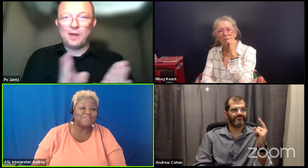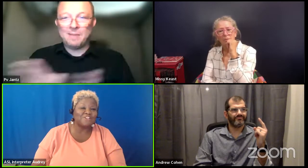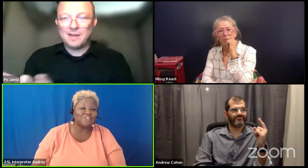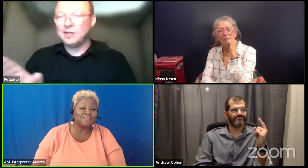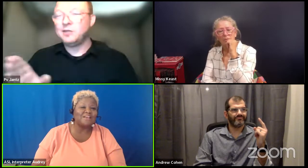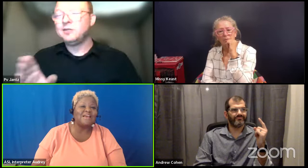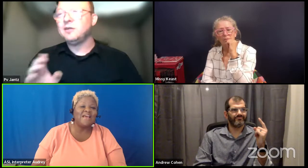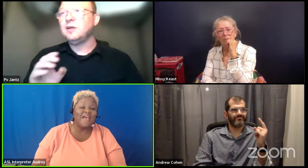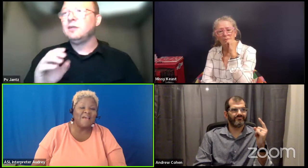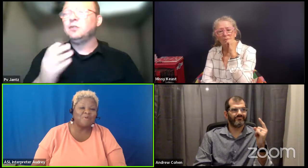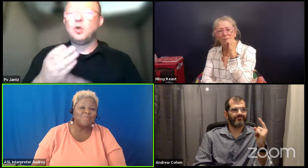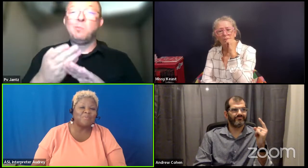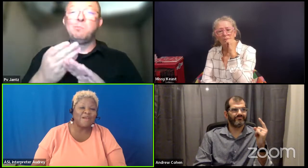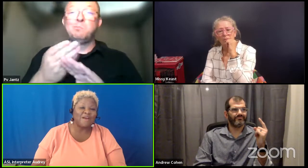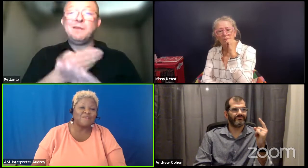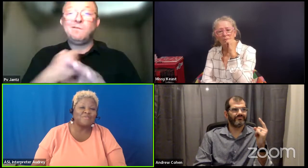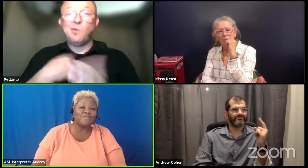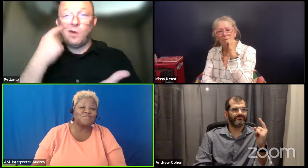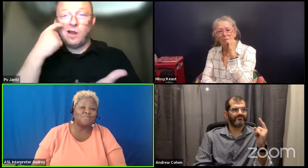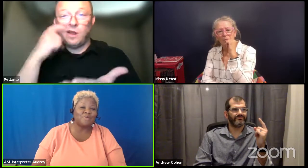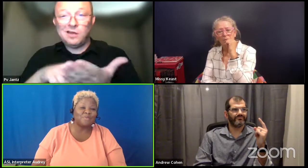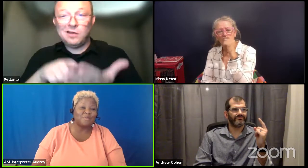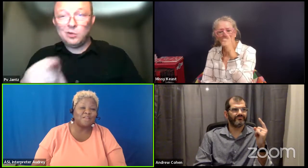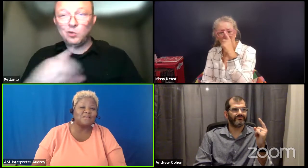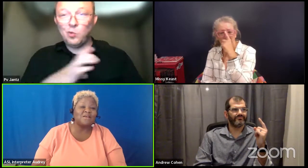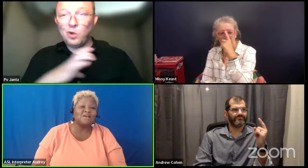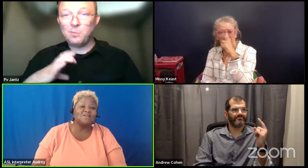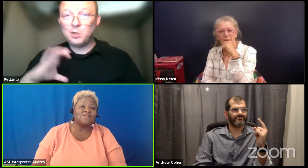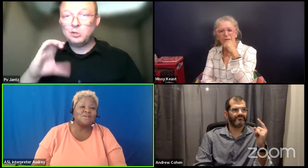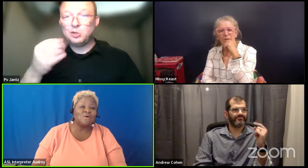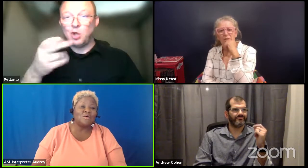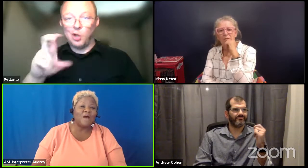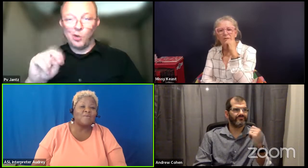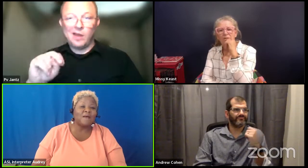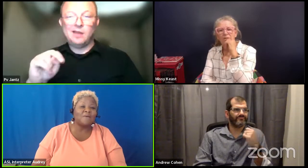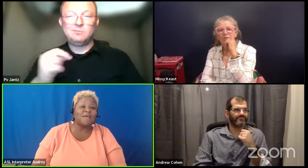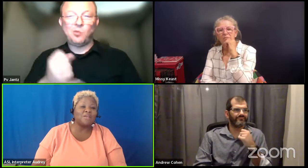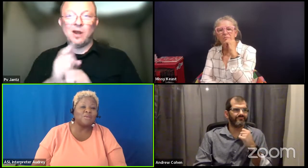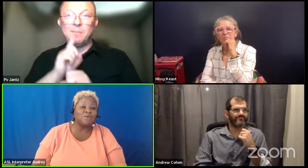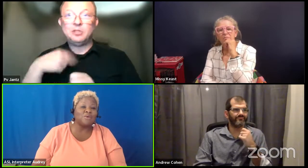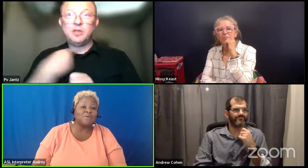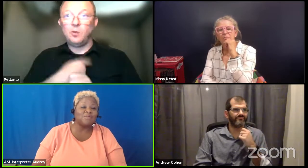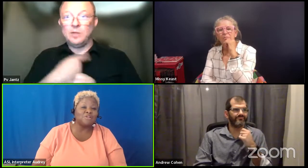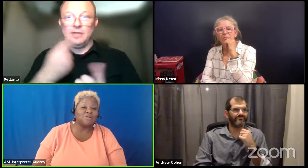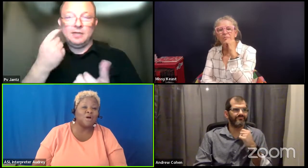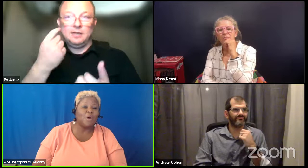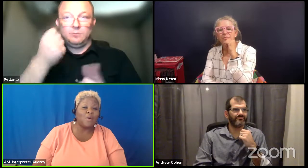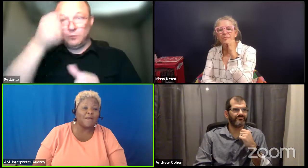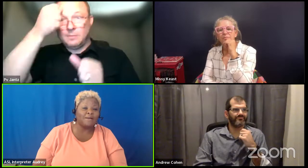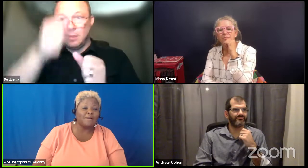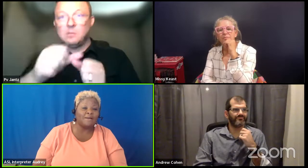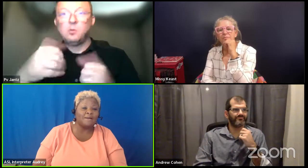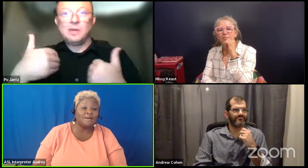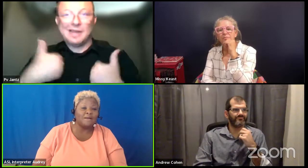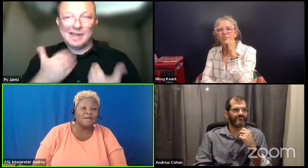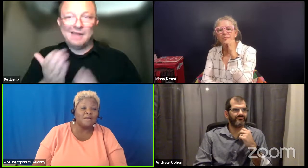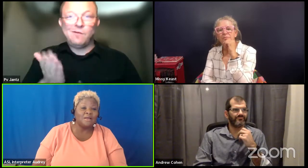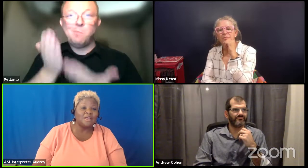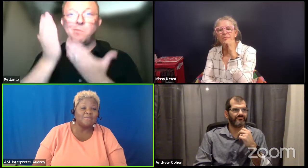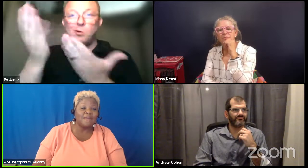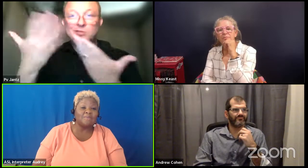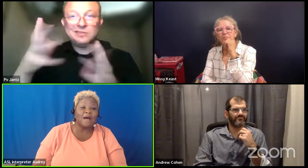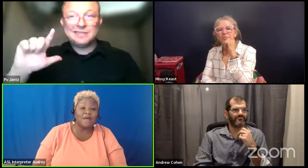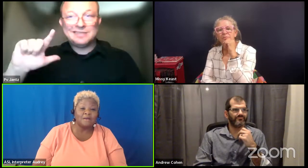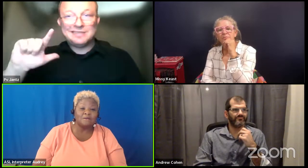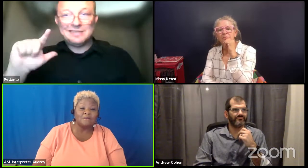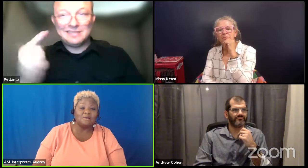out efficiently and be prepared for future board meetings. So I recommend you, Commissioner Cohen,